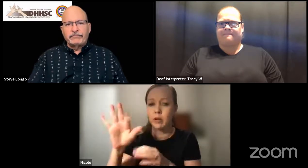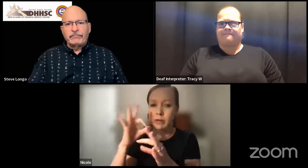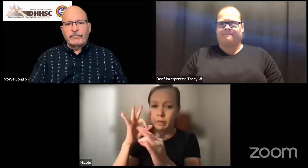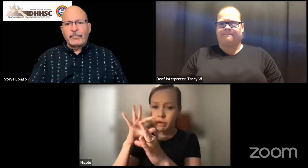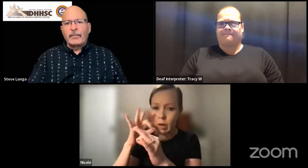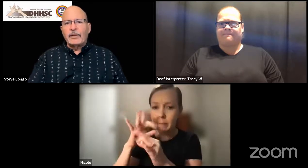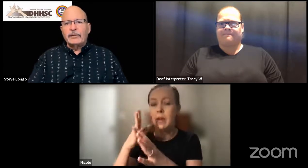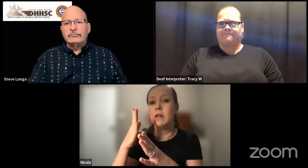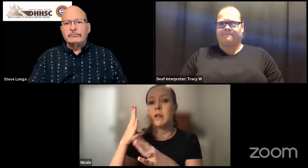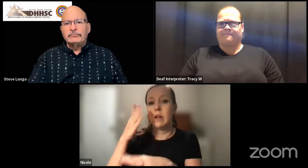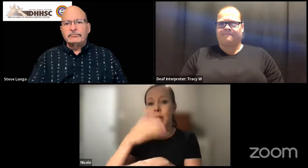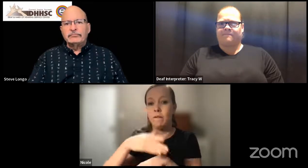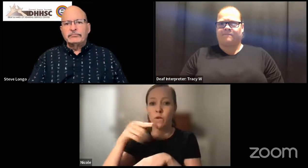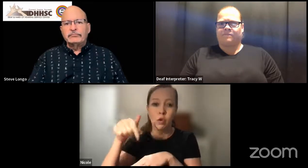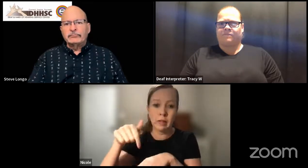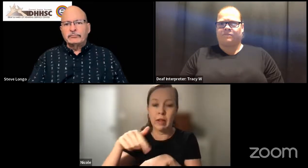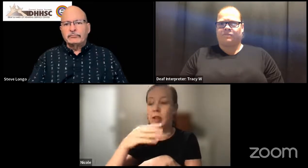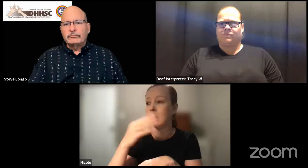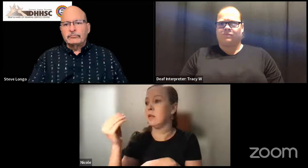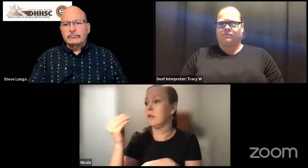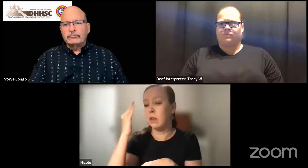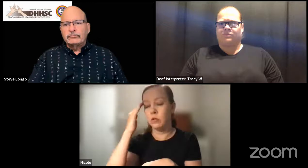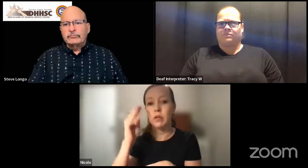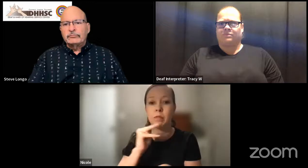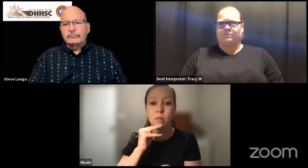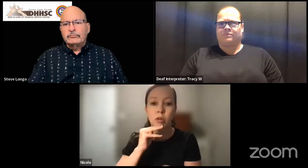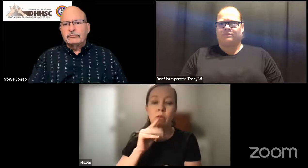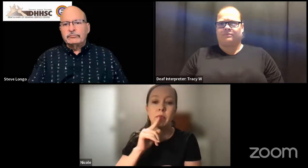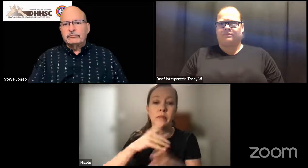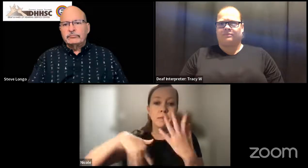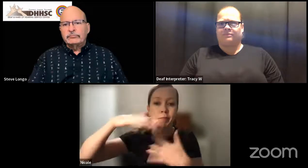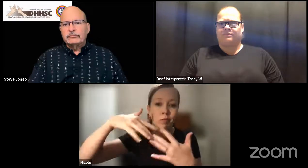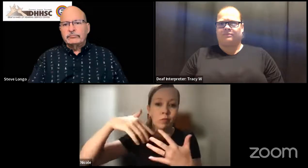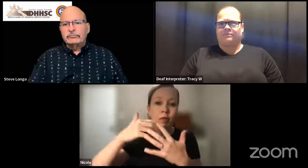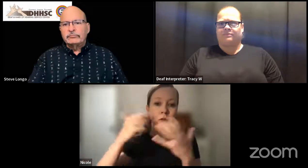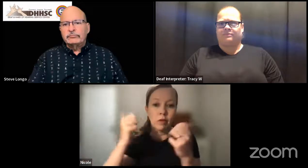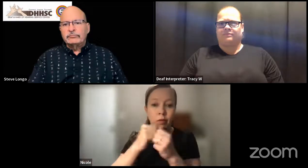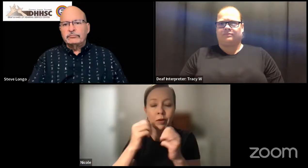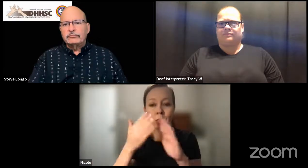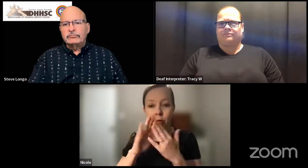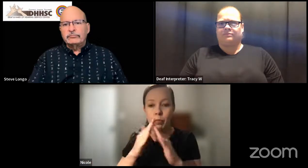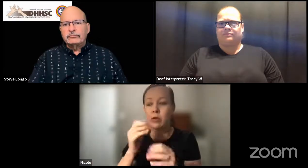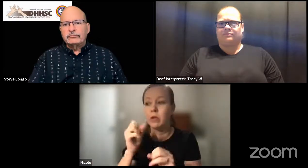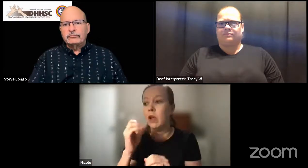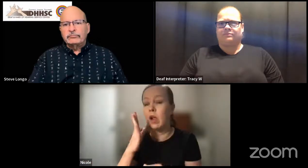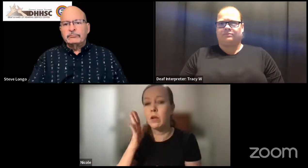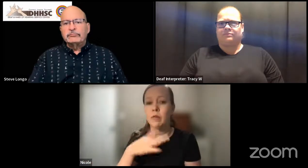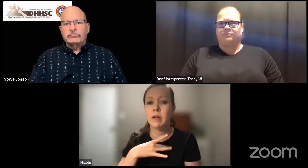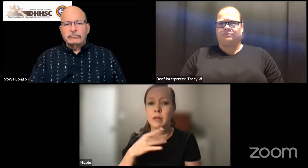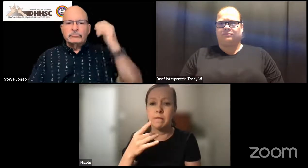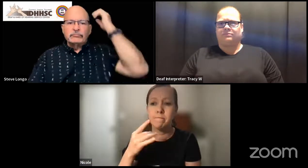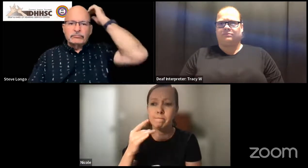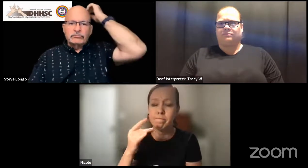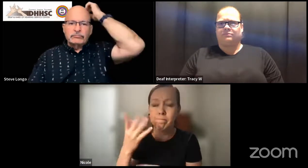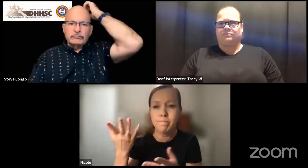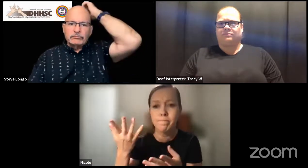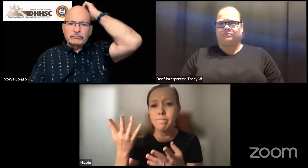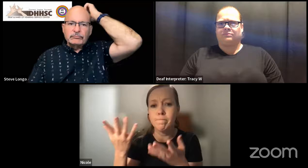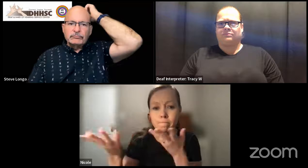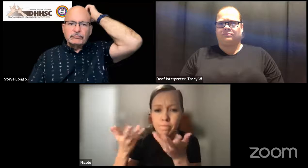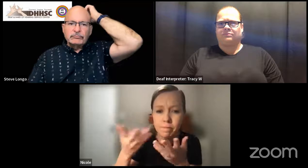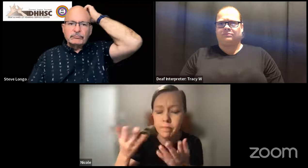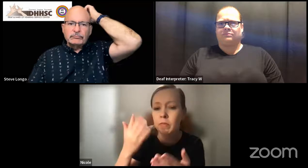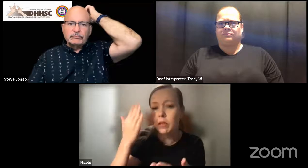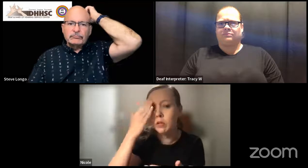I want to make sure that we consider the feedback. I know that Michelle is well versed with